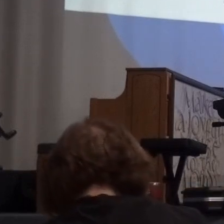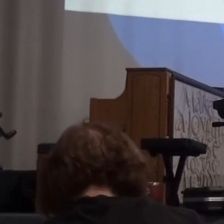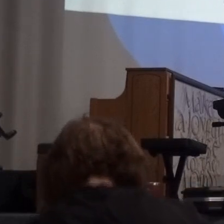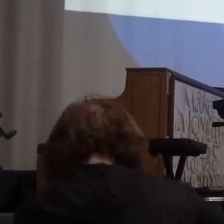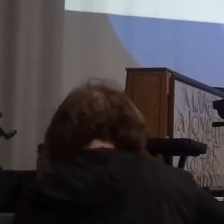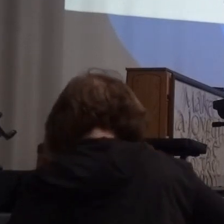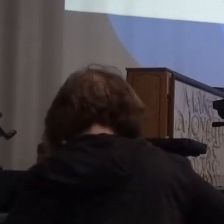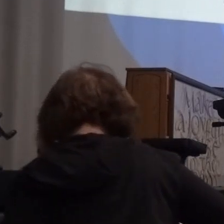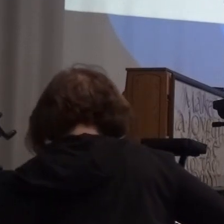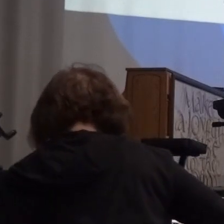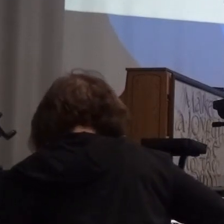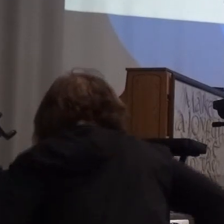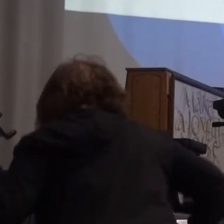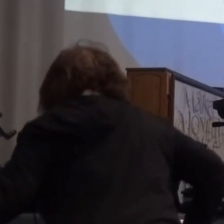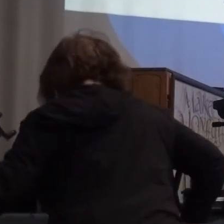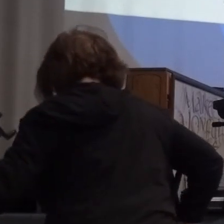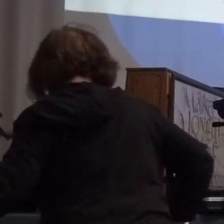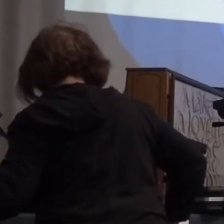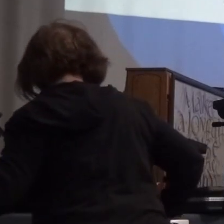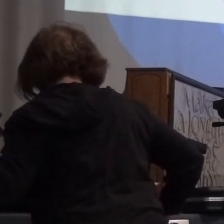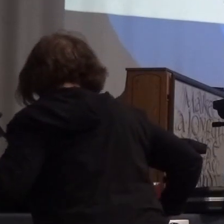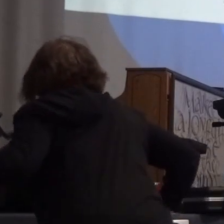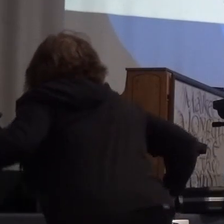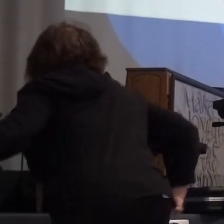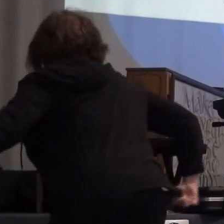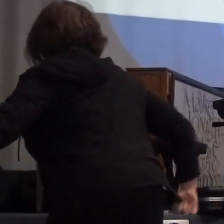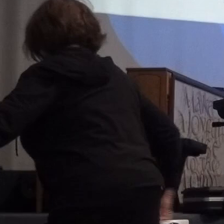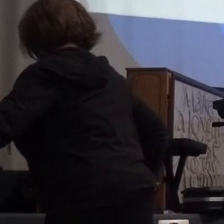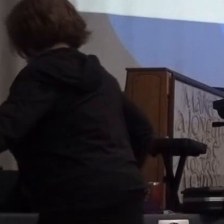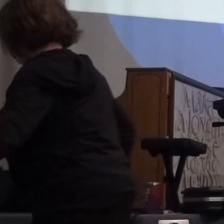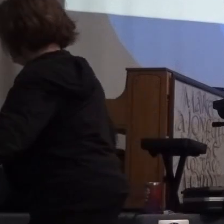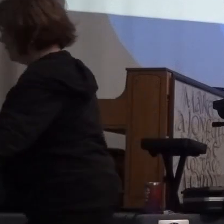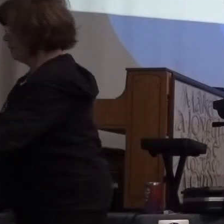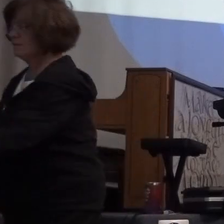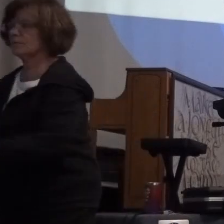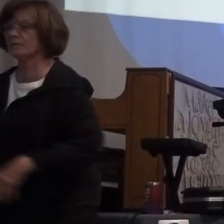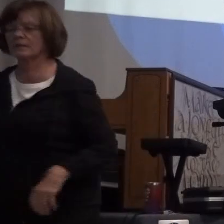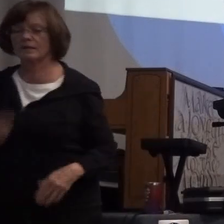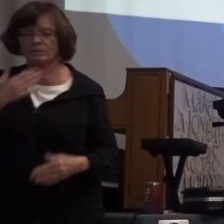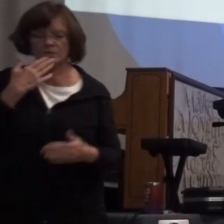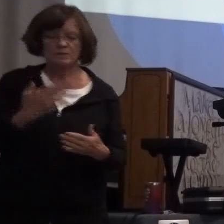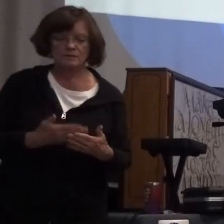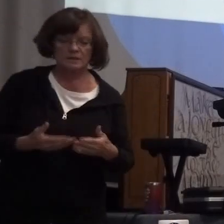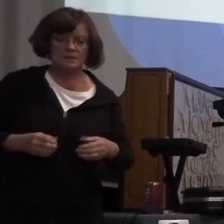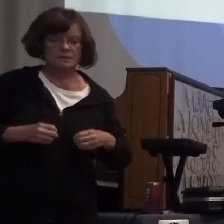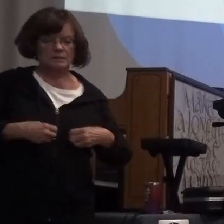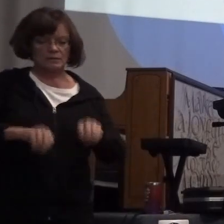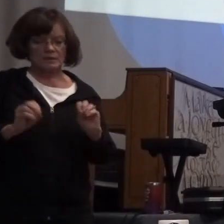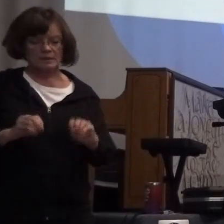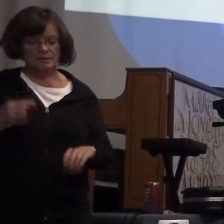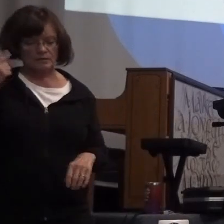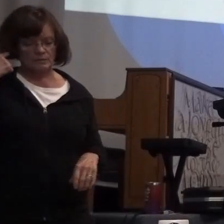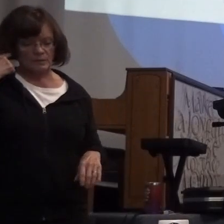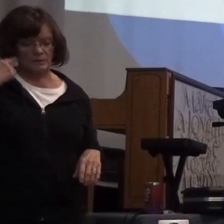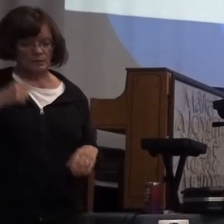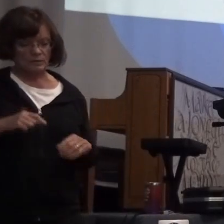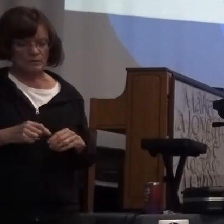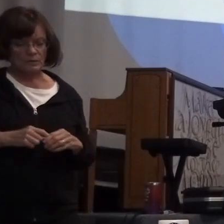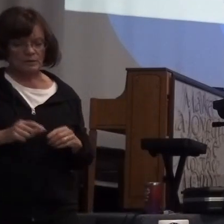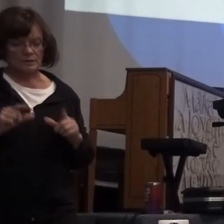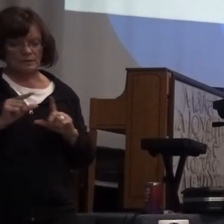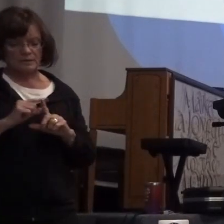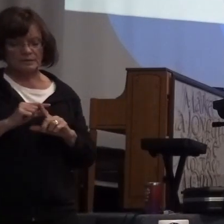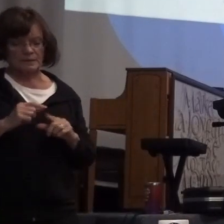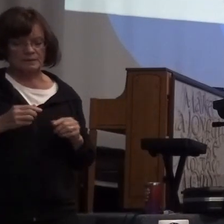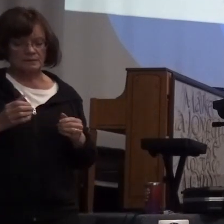Open in prayer, Lord, we just thank you for this evening. We thank you for the opportunity to come worship you, to learn, hear about your word, get to know you